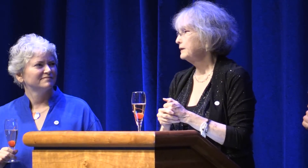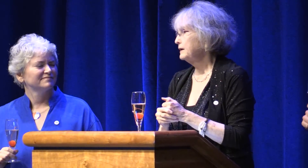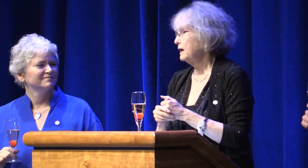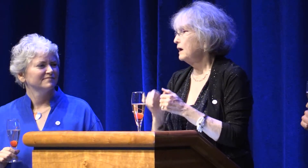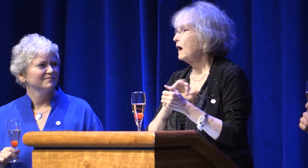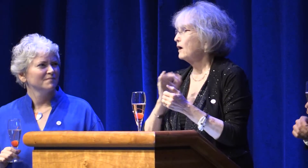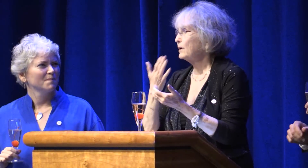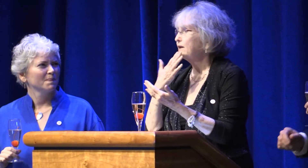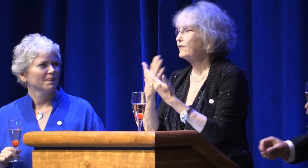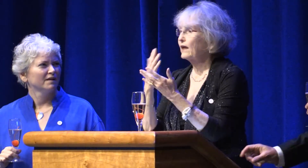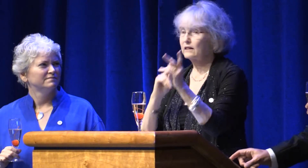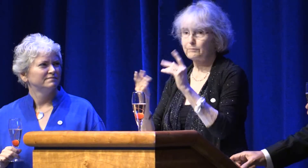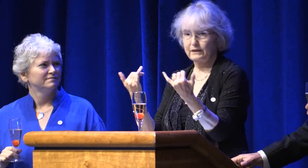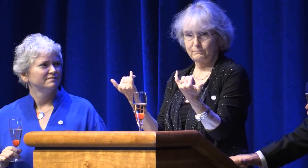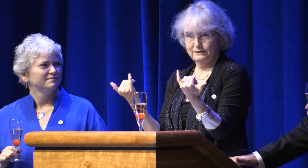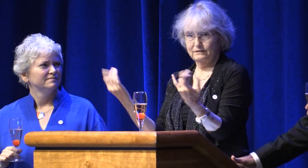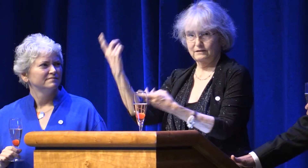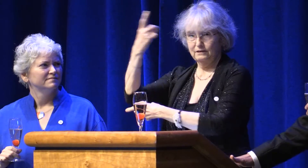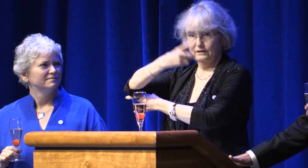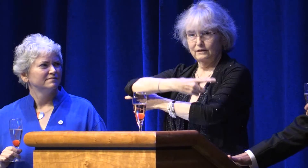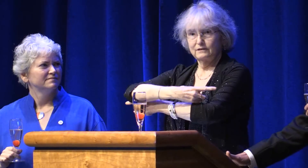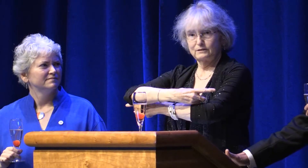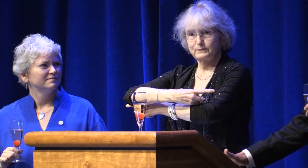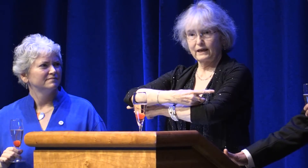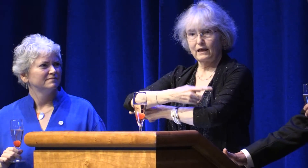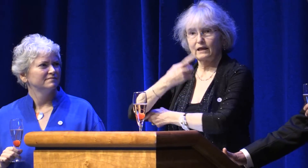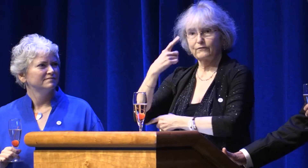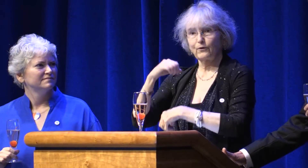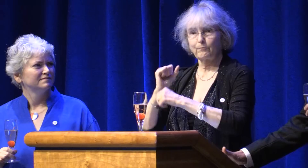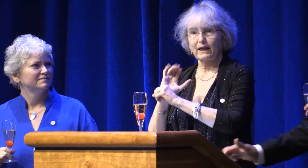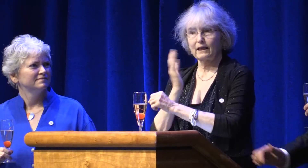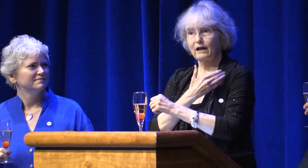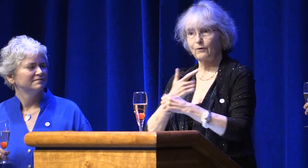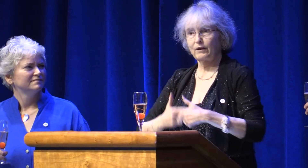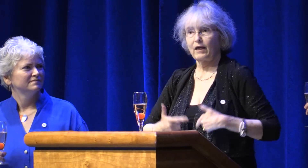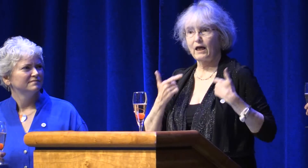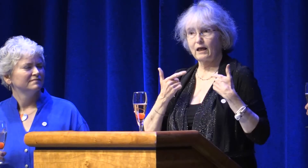cases. They've been the ability to live independently,